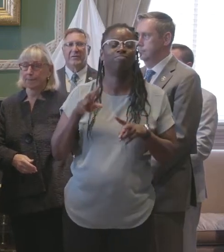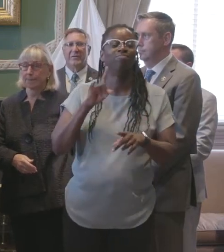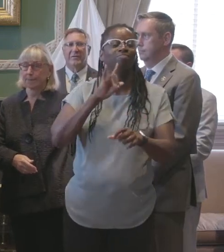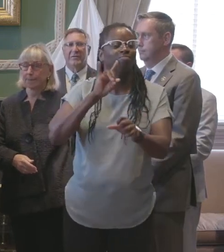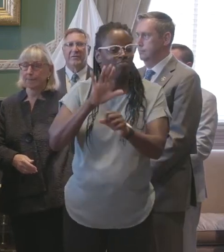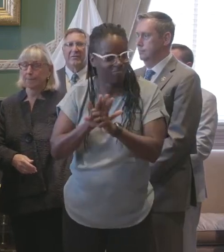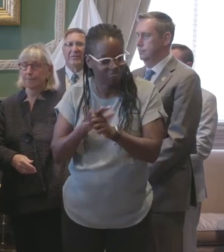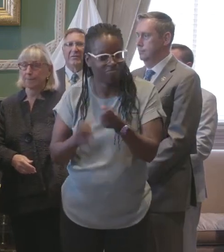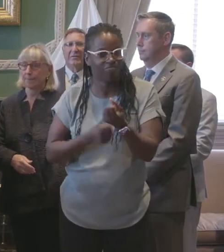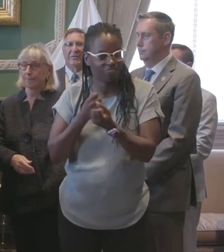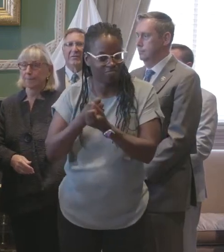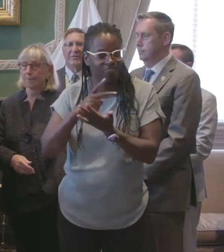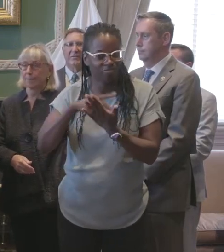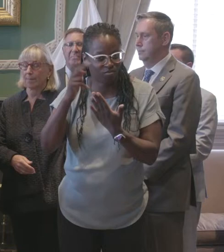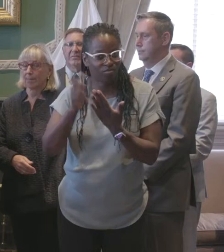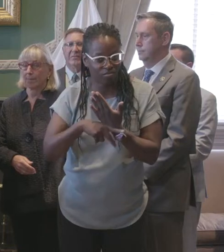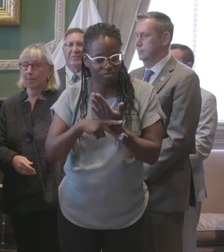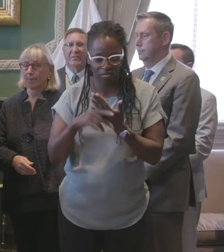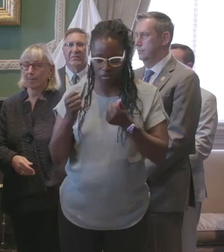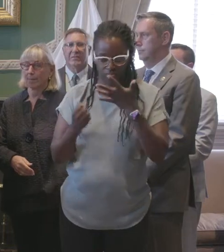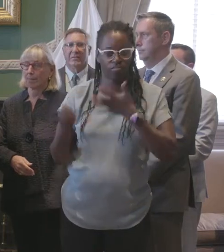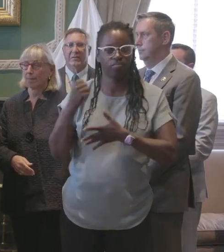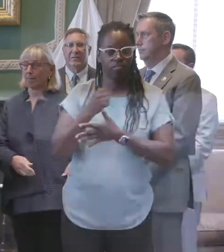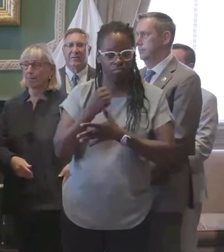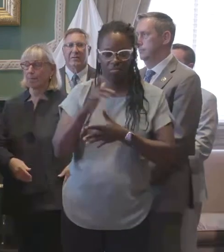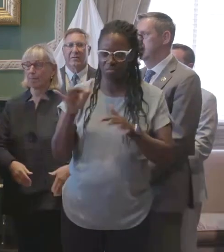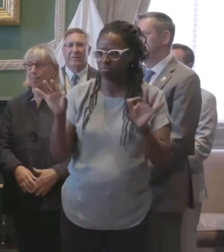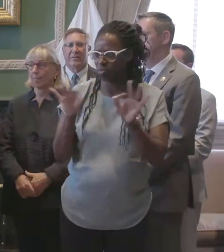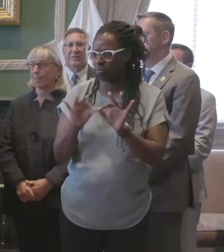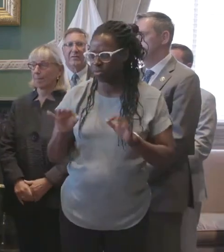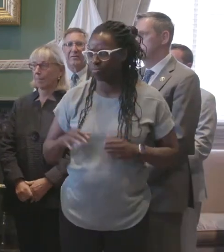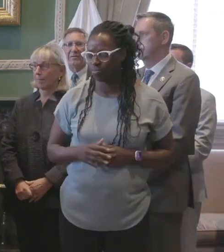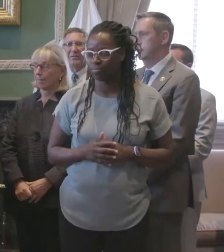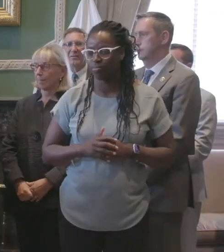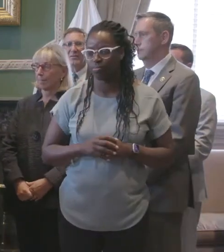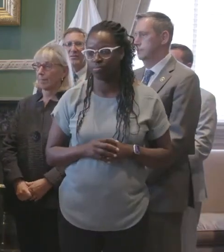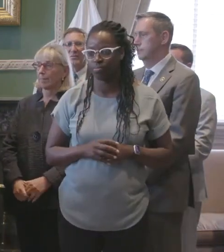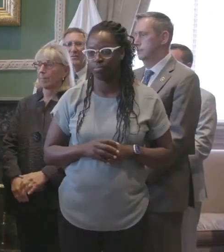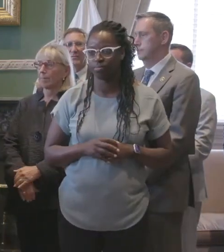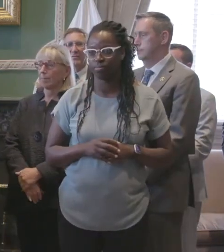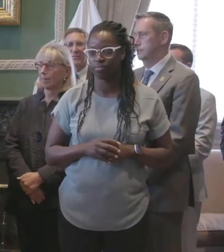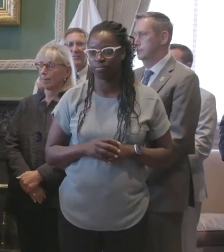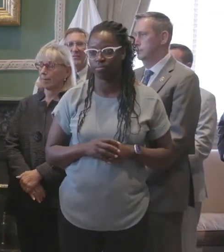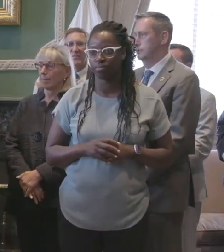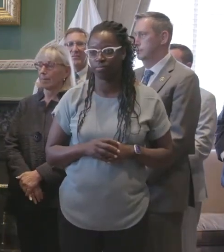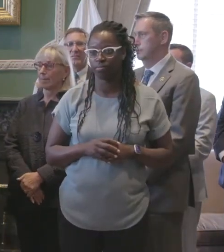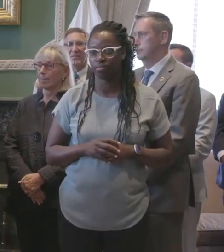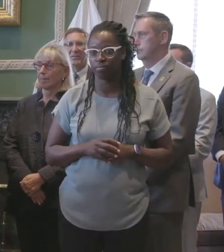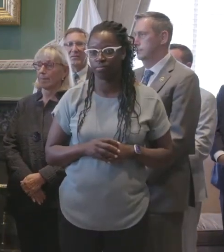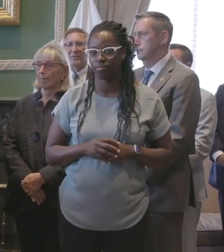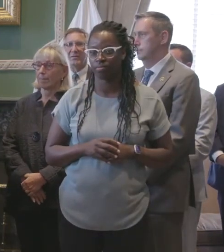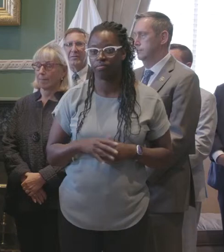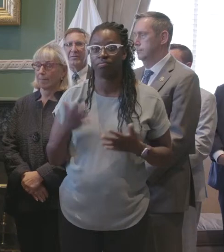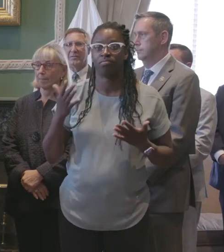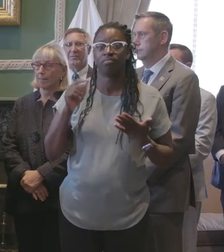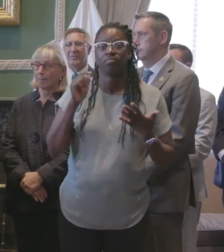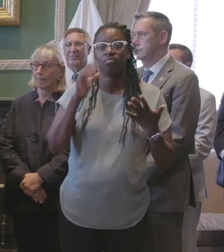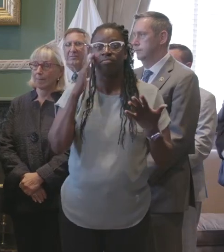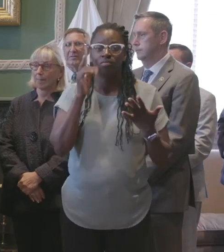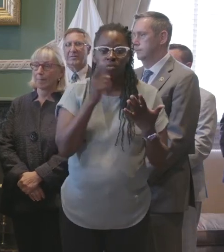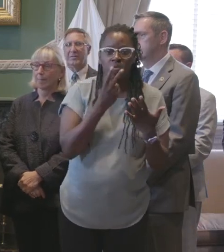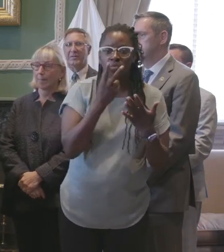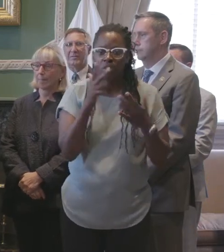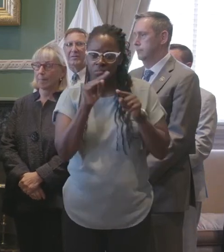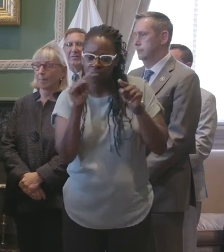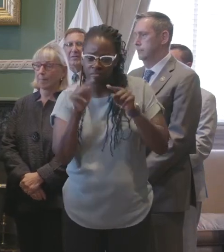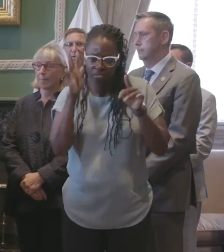that we think are important. What we have here is two or three examples of creative use of the money that we're